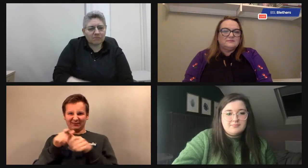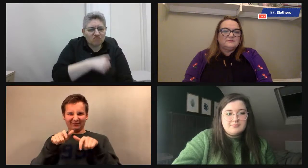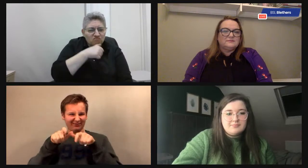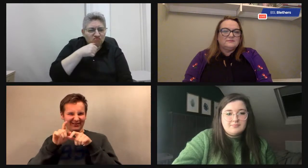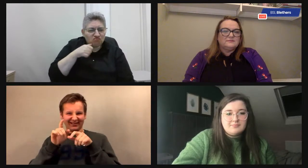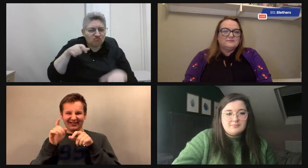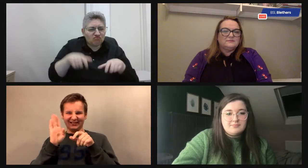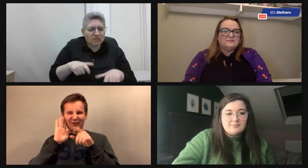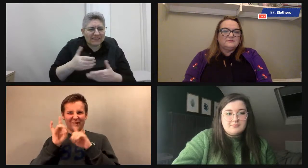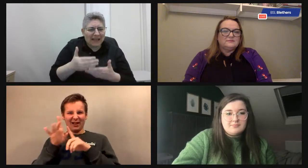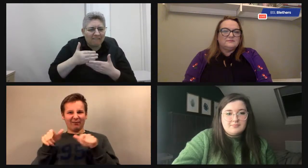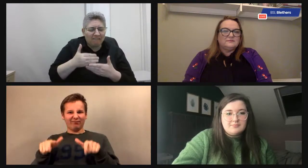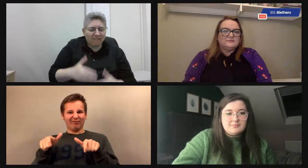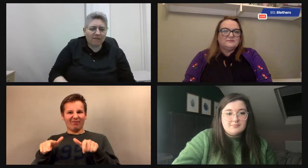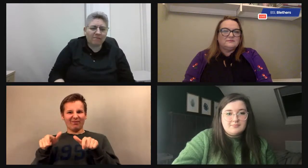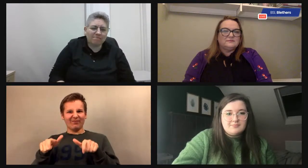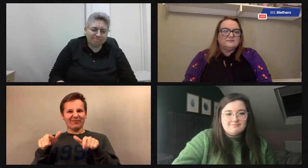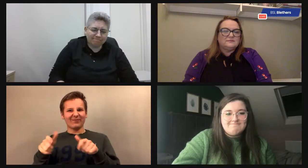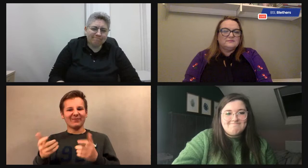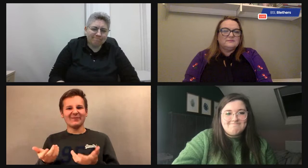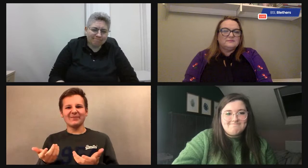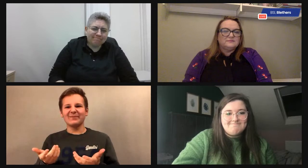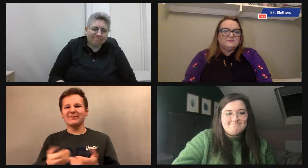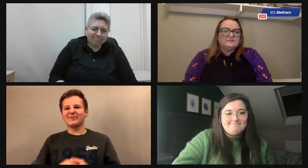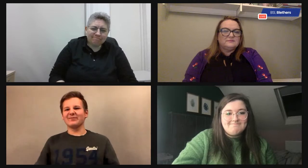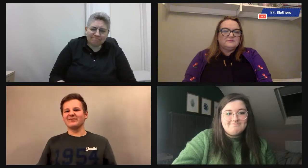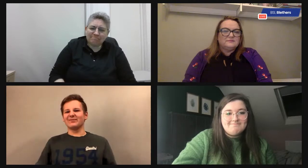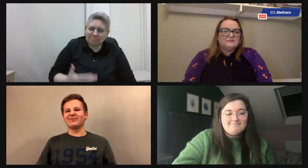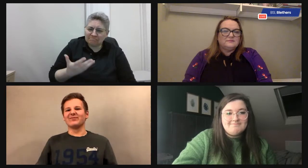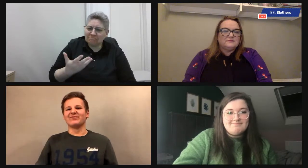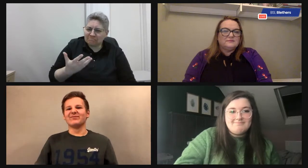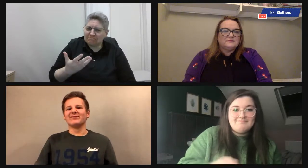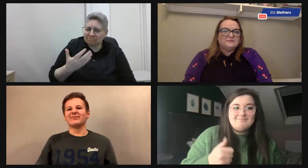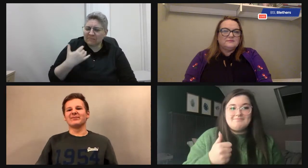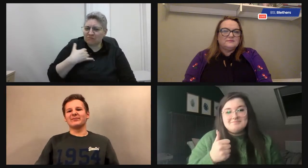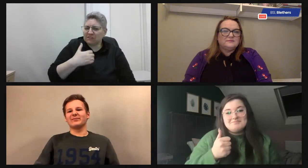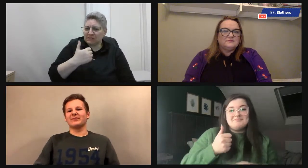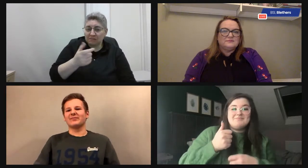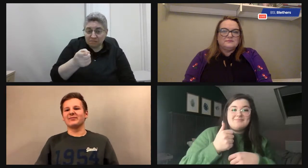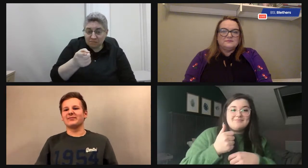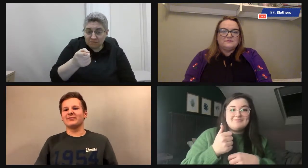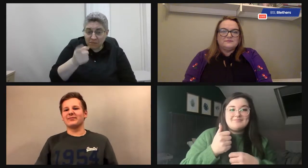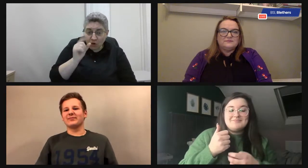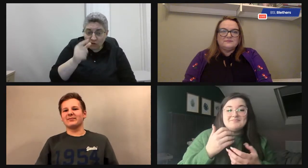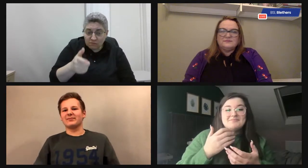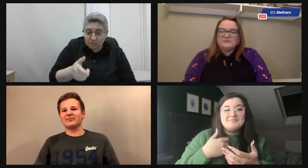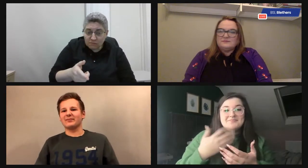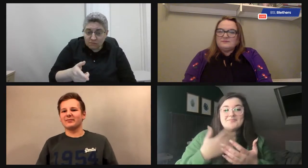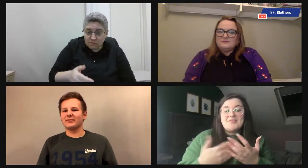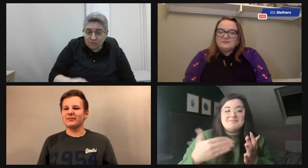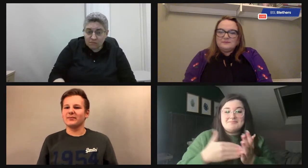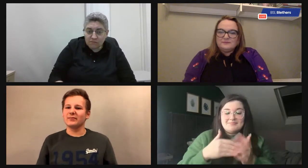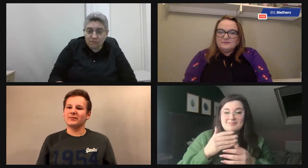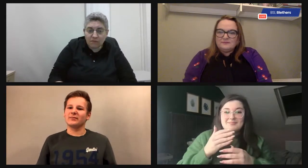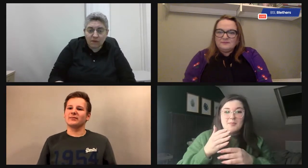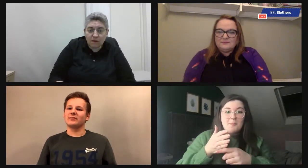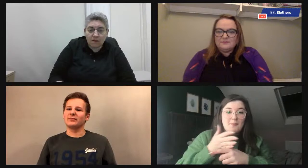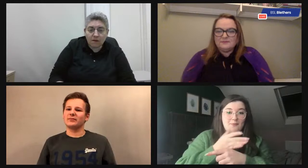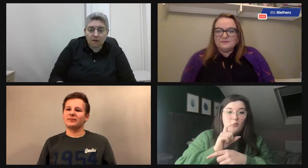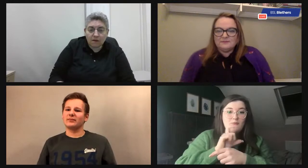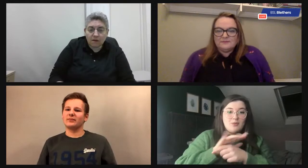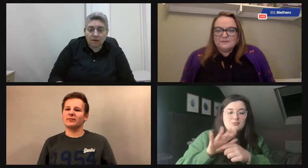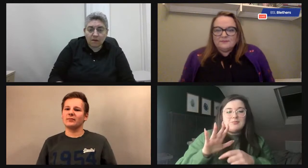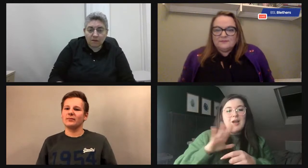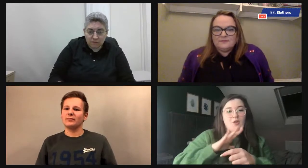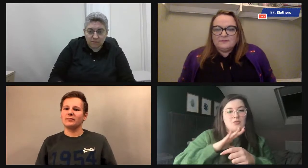noticed that as well. So I wonder, COVID, Definitely a safe COVID, place. the COVID effect's still here. What do you think,